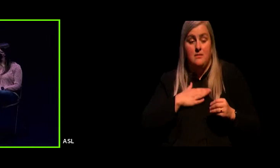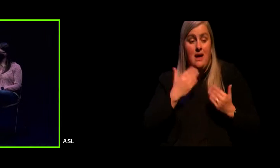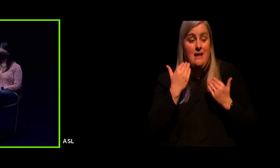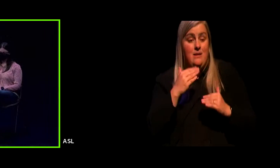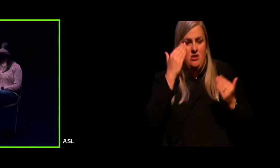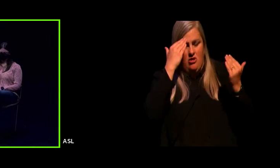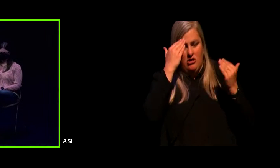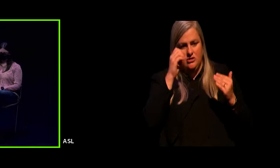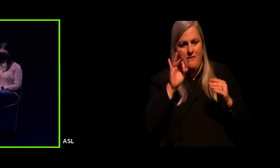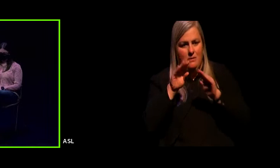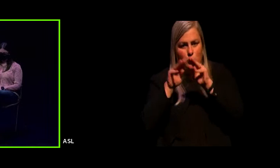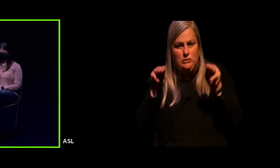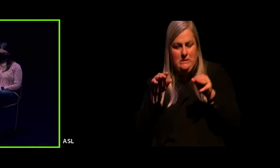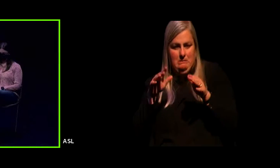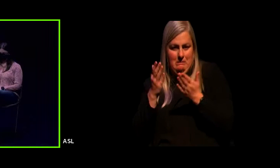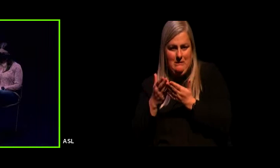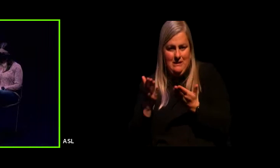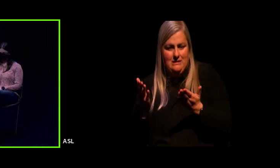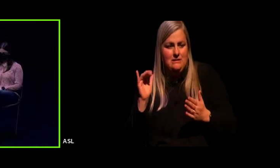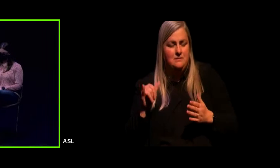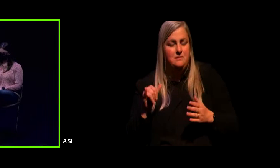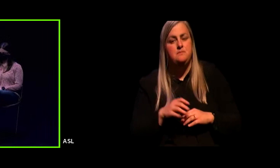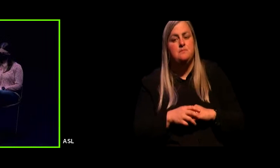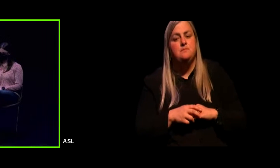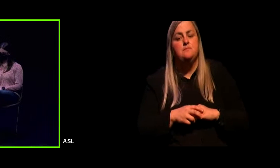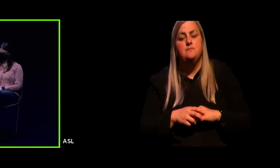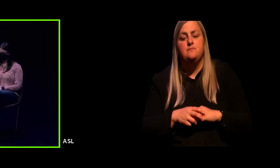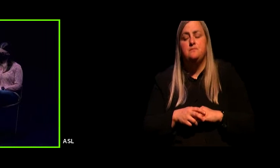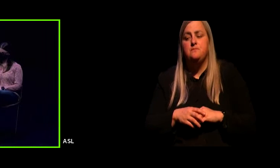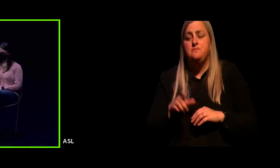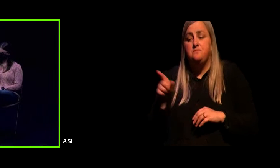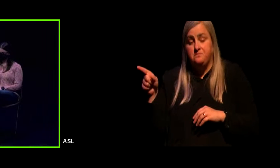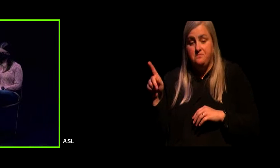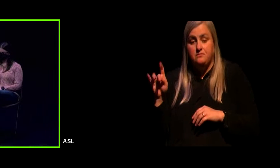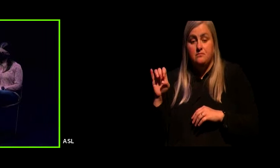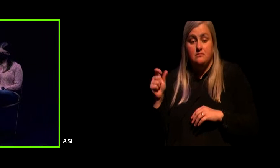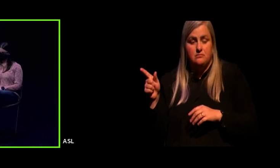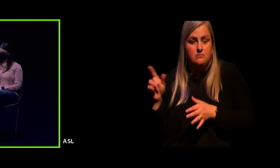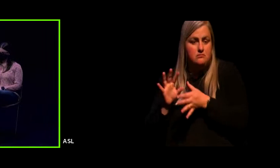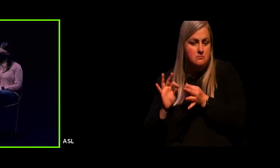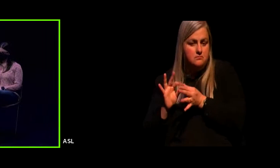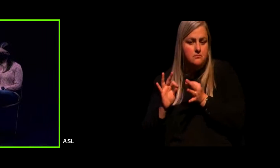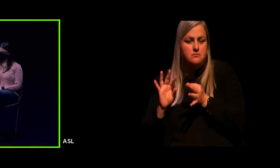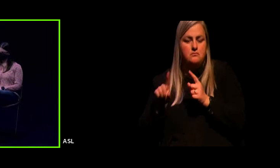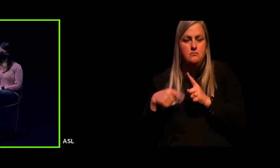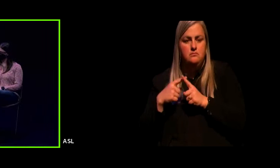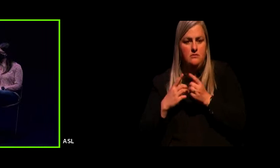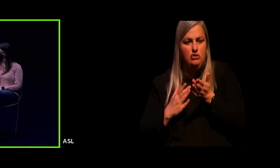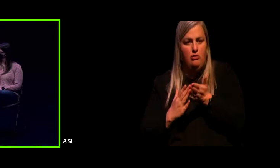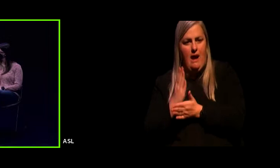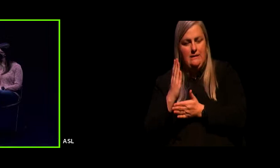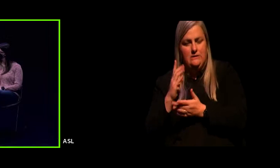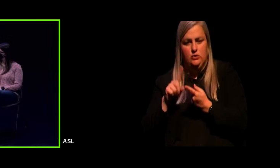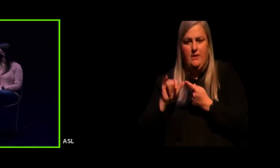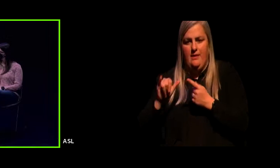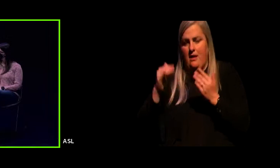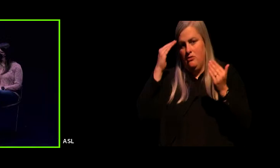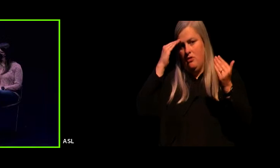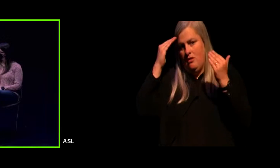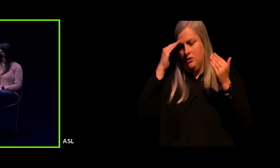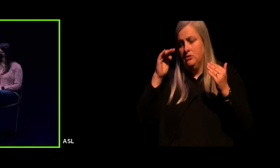and related things, just Kisha, you said something about having the right to that knowledge. And I think